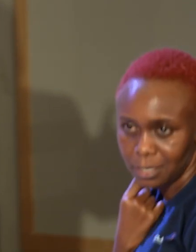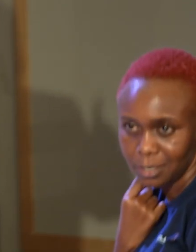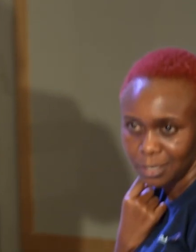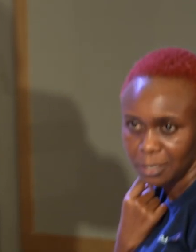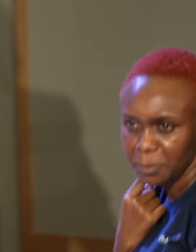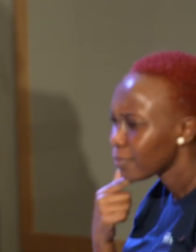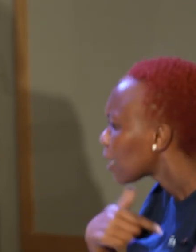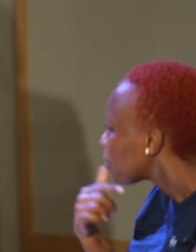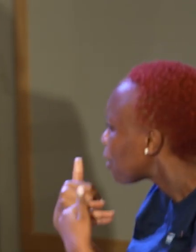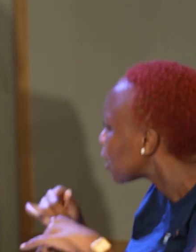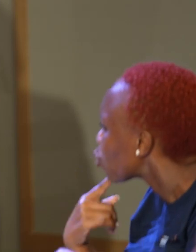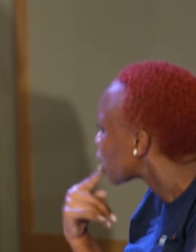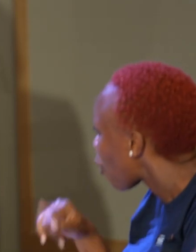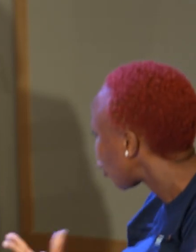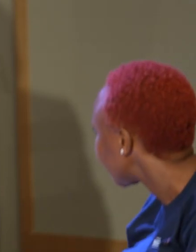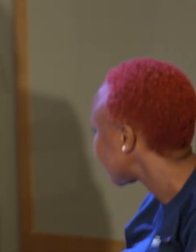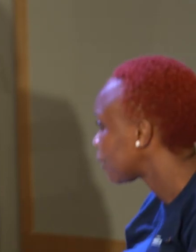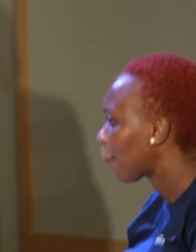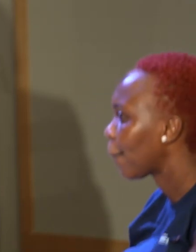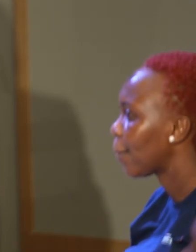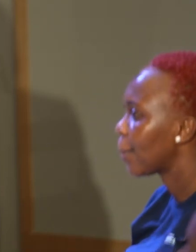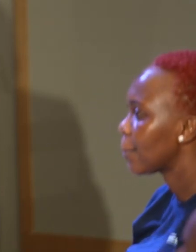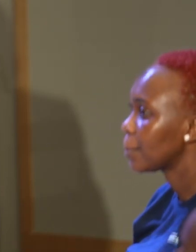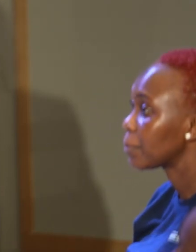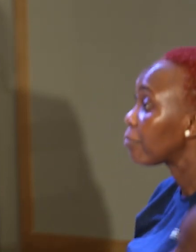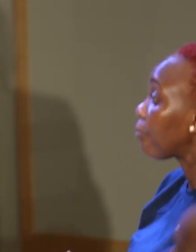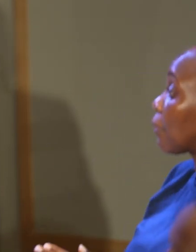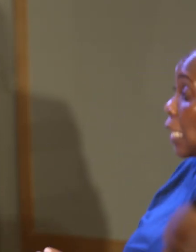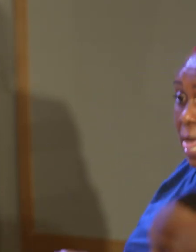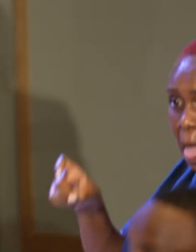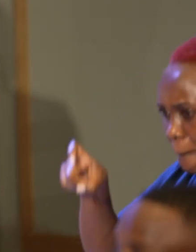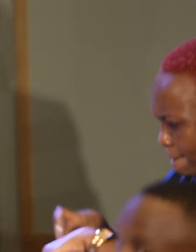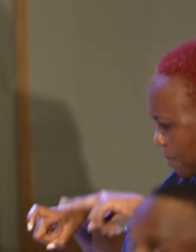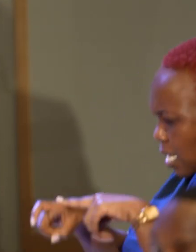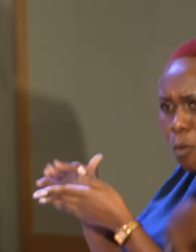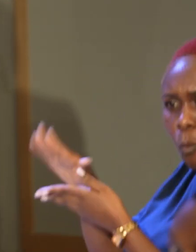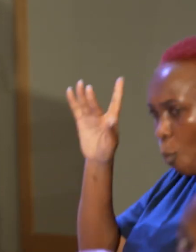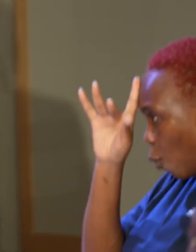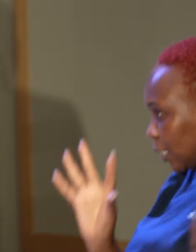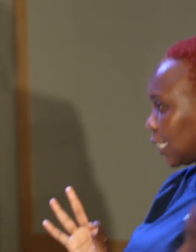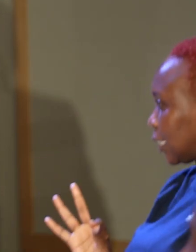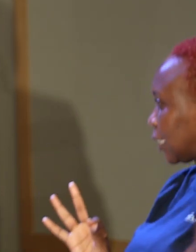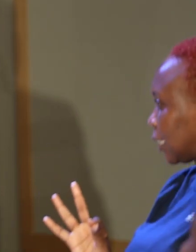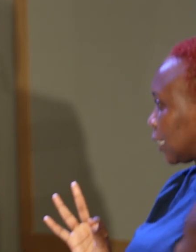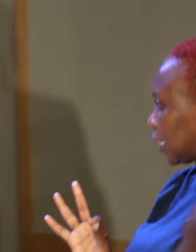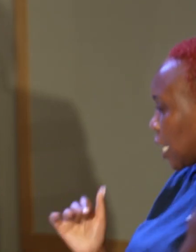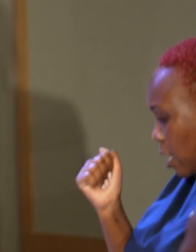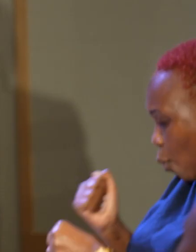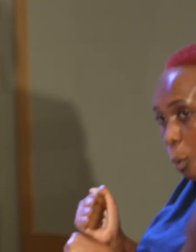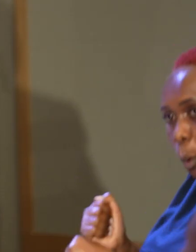I'm trying to say something that the bee is more serious in its